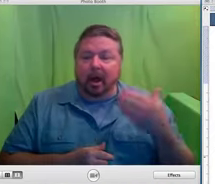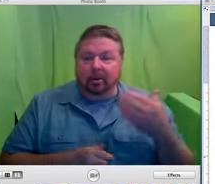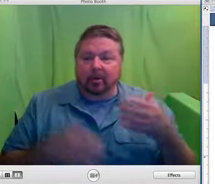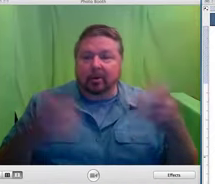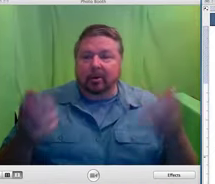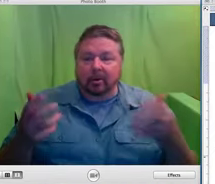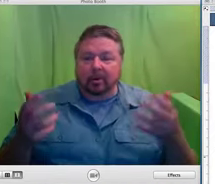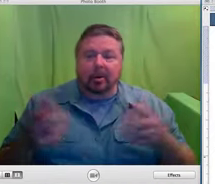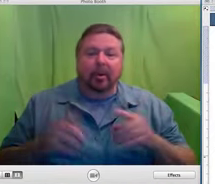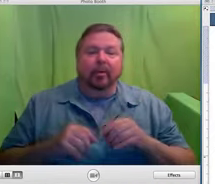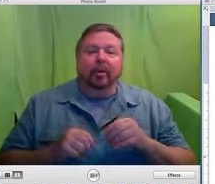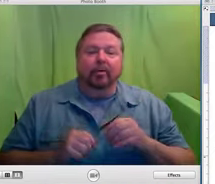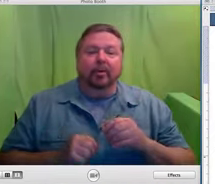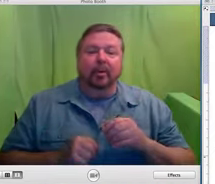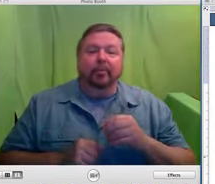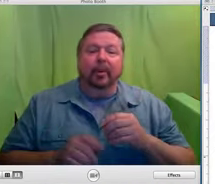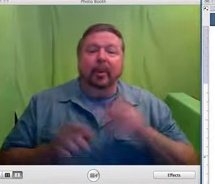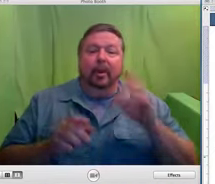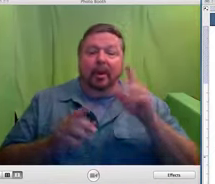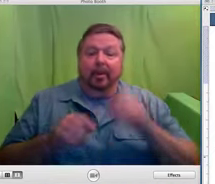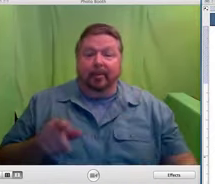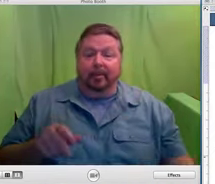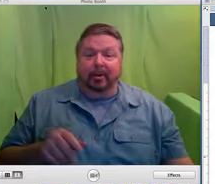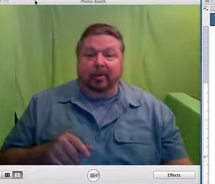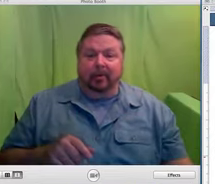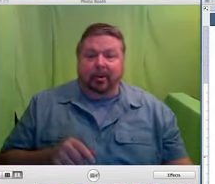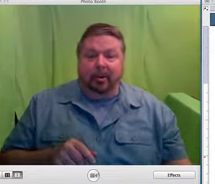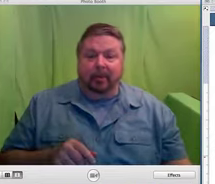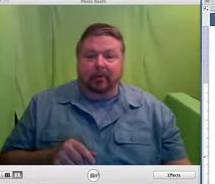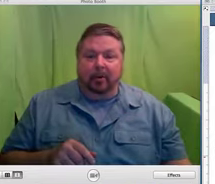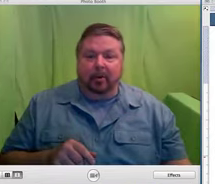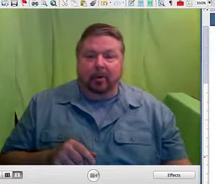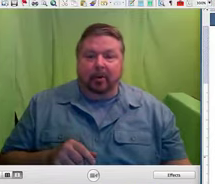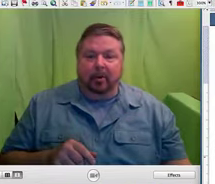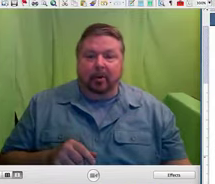uh, the uh, and the uh. Okay, so up here I have